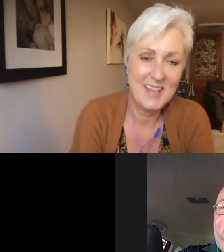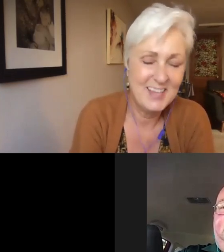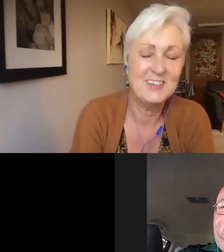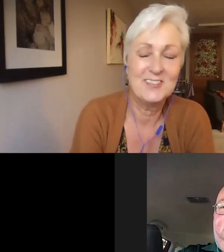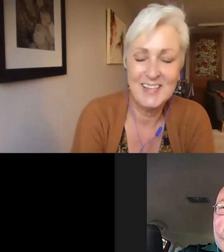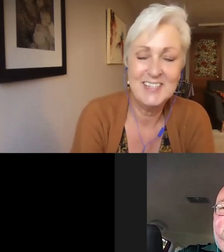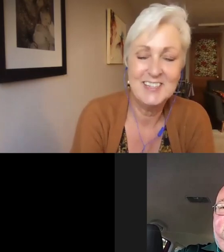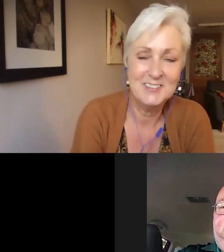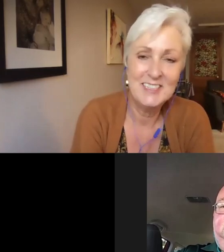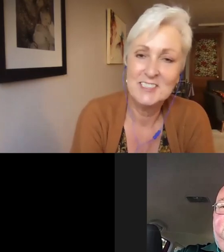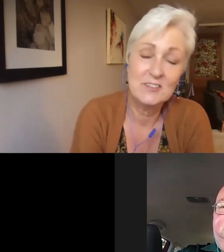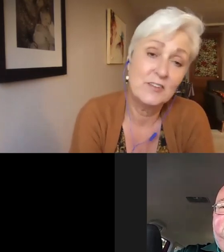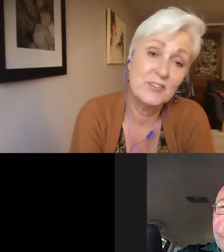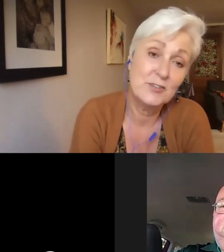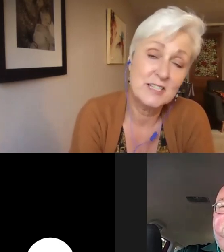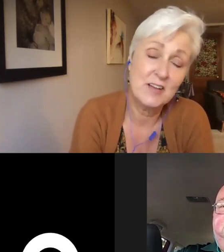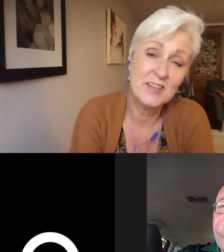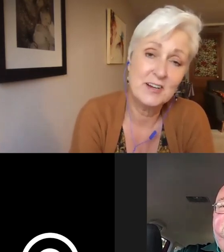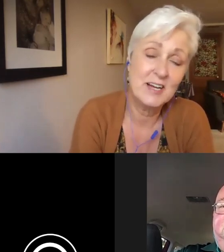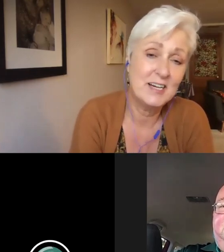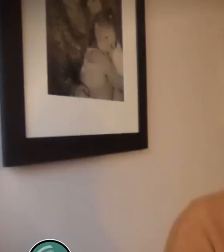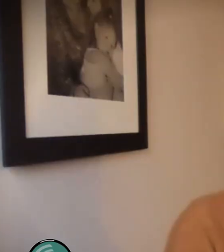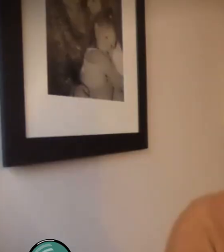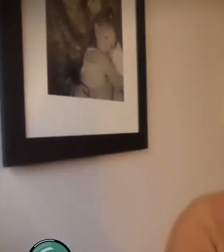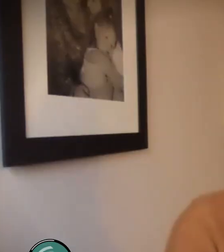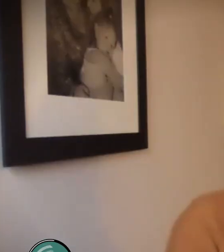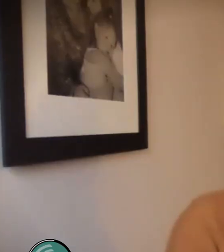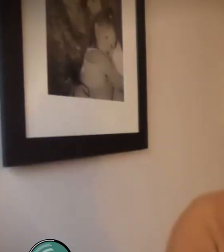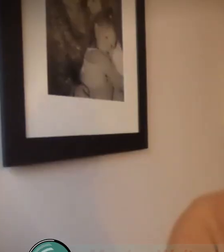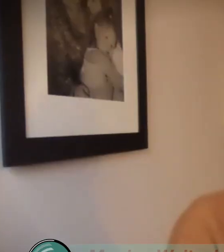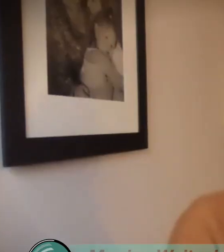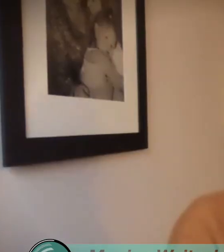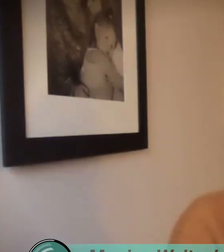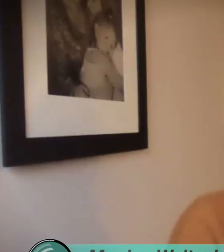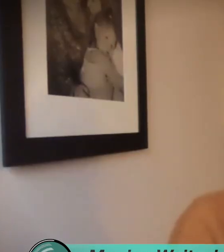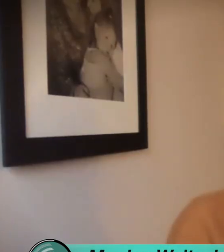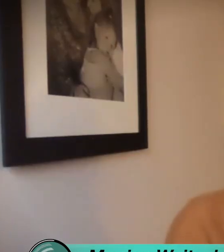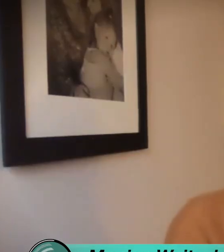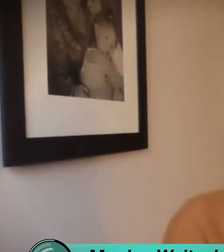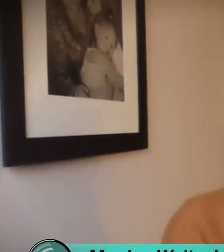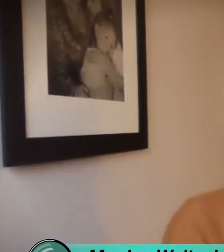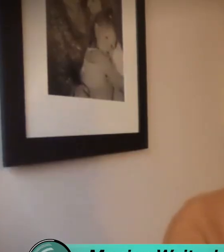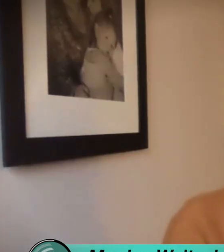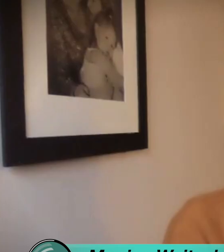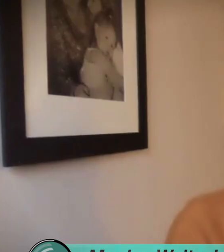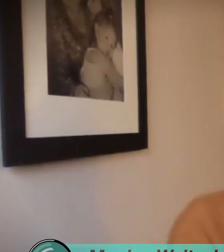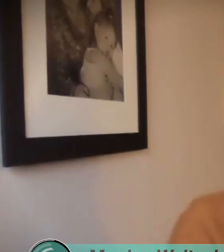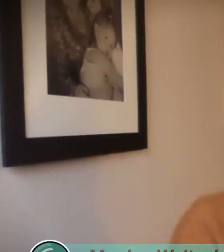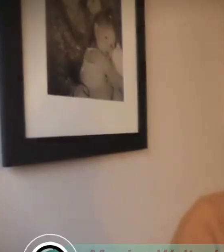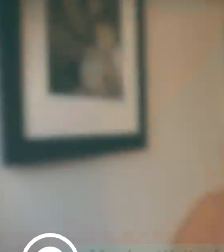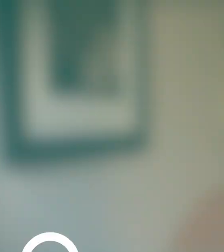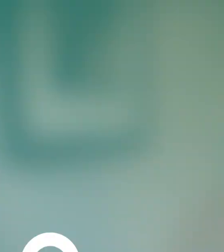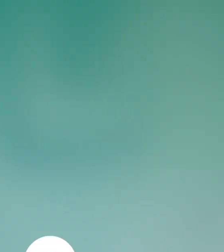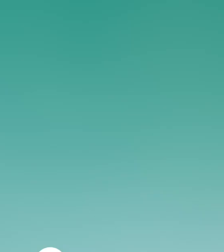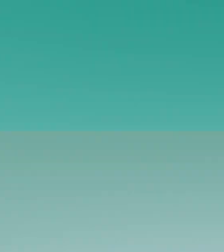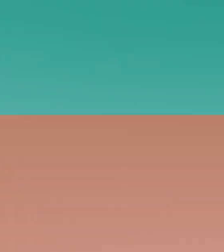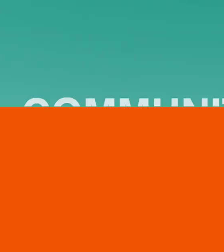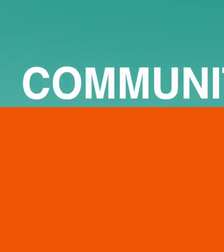thank you. Thank you. to all of our viewers out there, um, from Metro East, please stay safe, stay healthy and check out Wood Village.